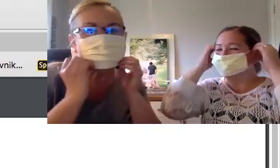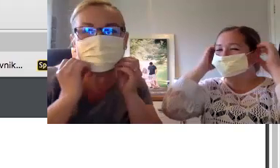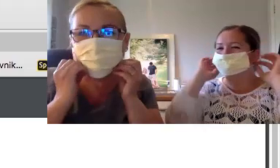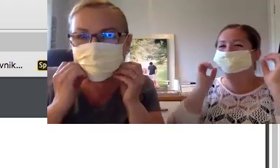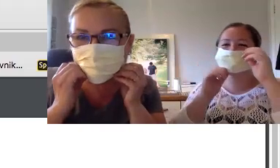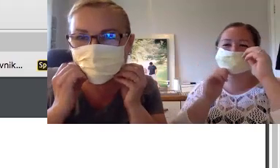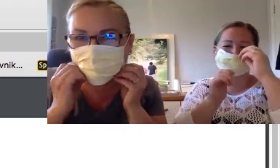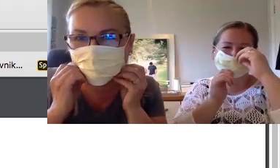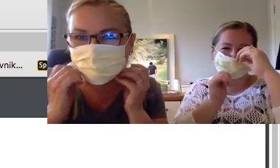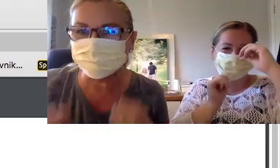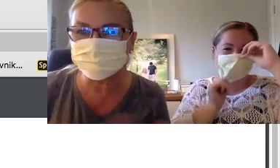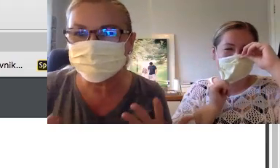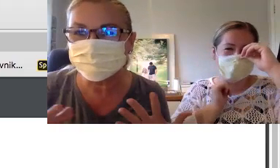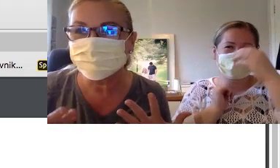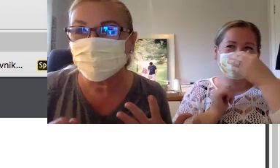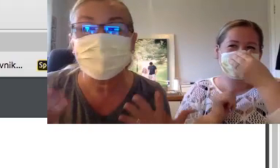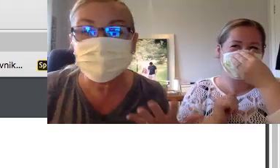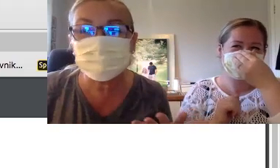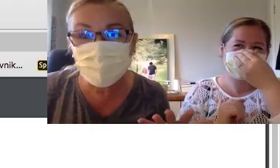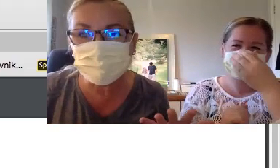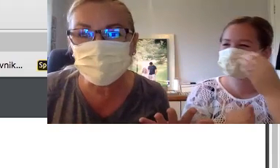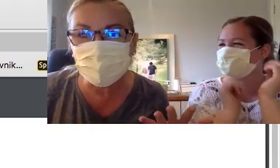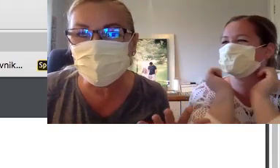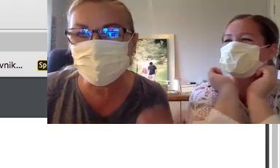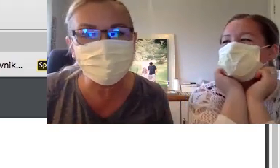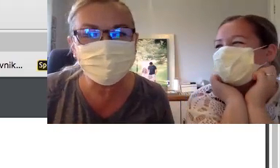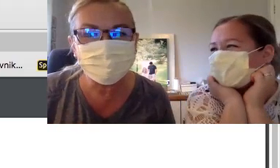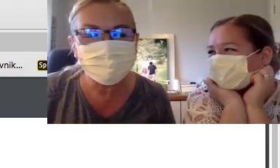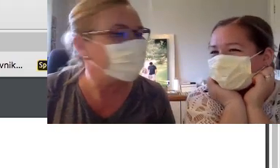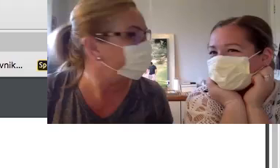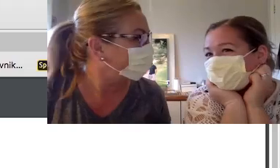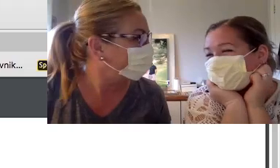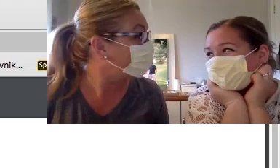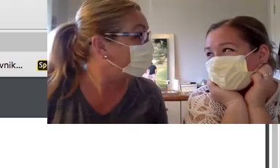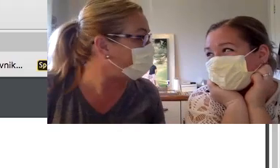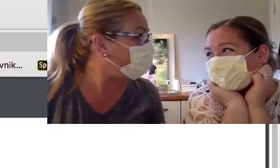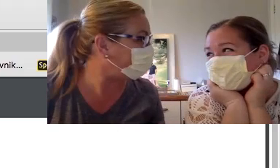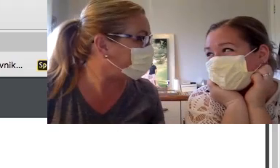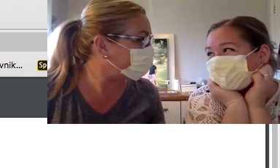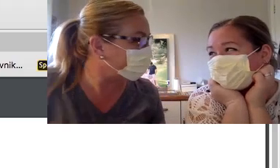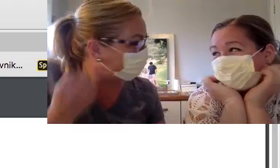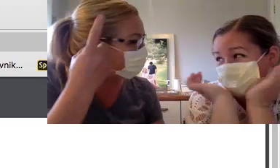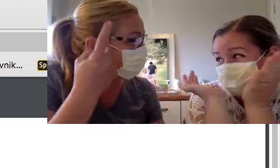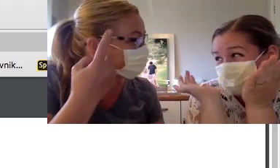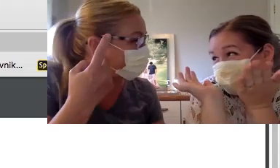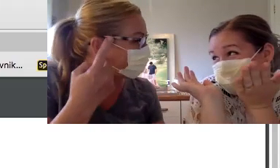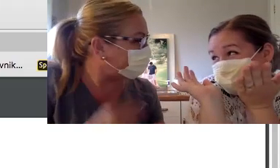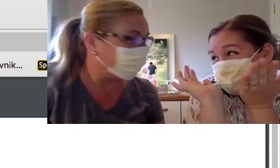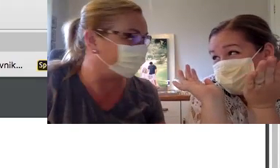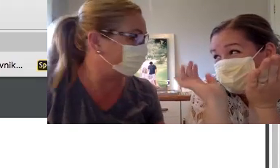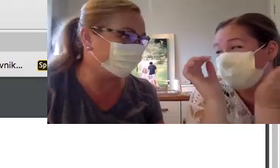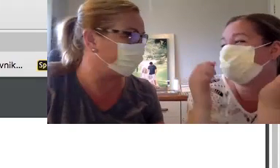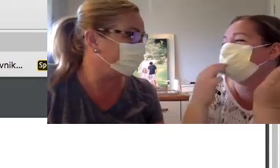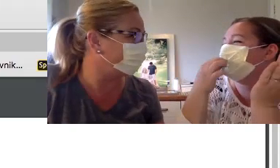So we're just demonstrating here. It is the proper way. But Aleks, do you understand